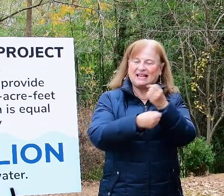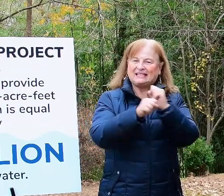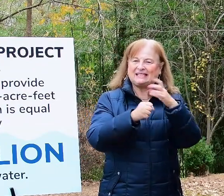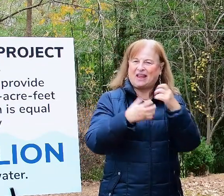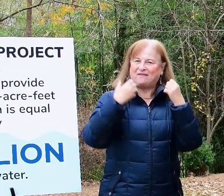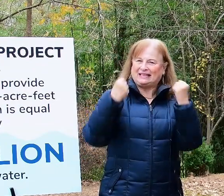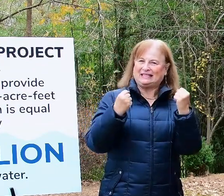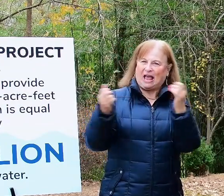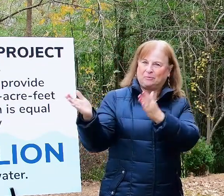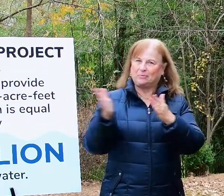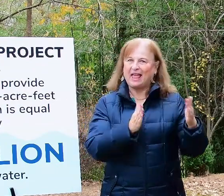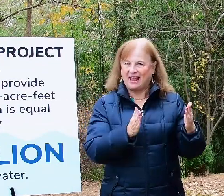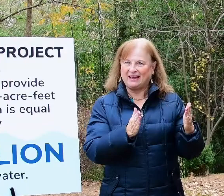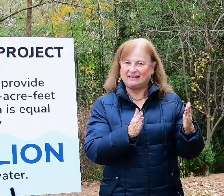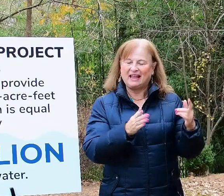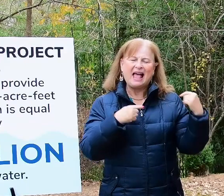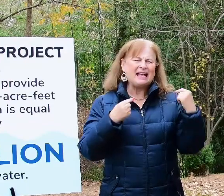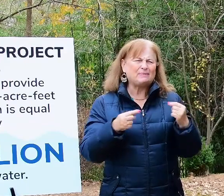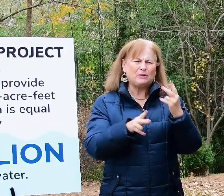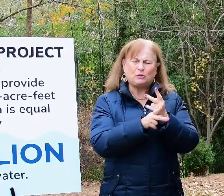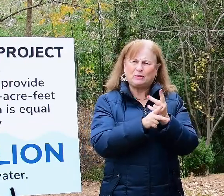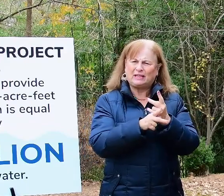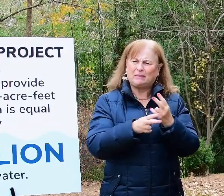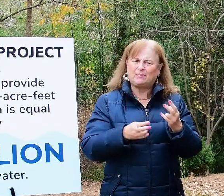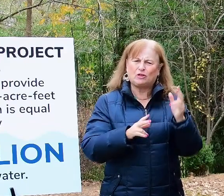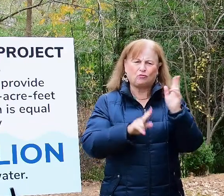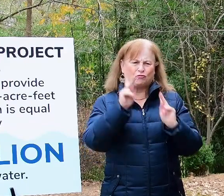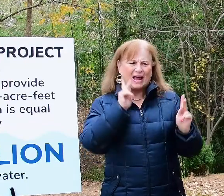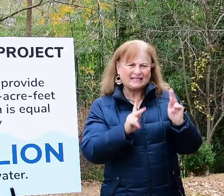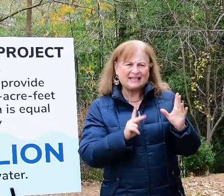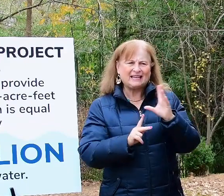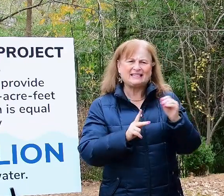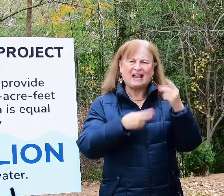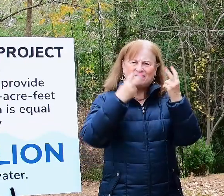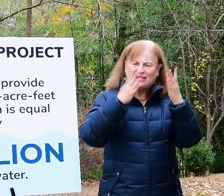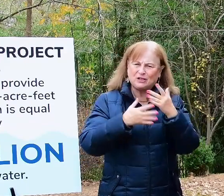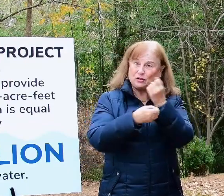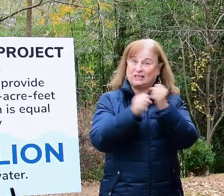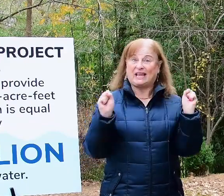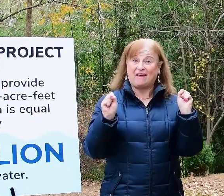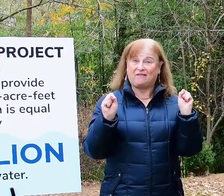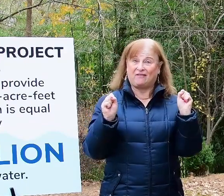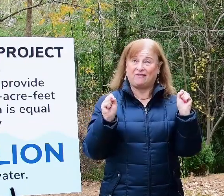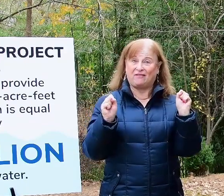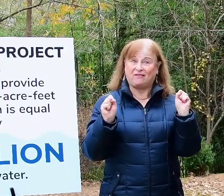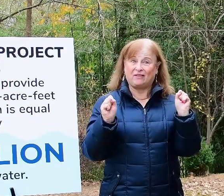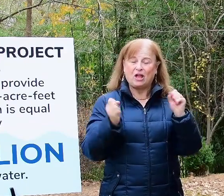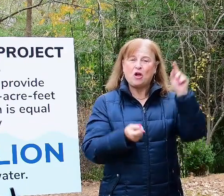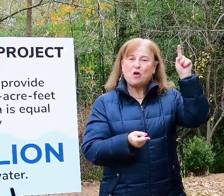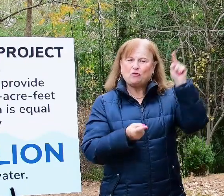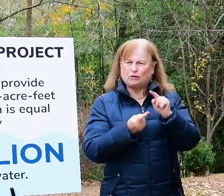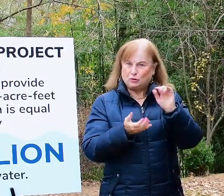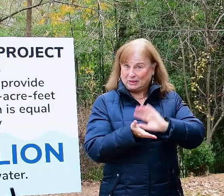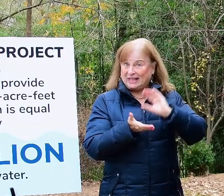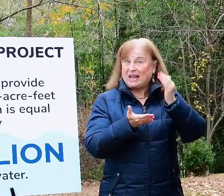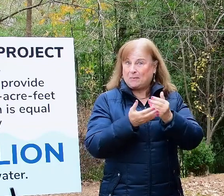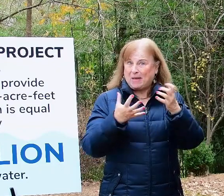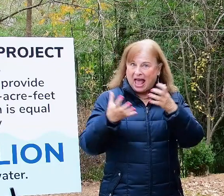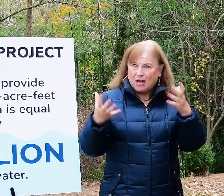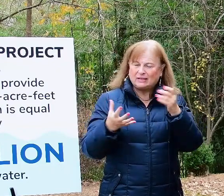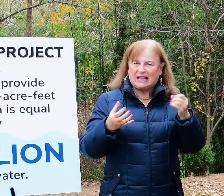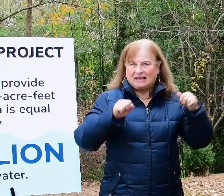and Sound Plan has been to keep our residents and visitors safe, reduce the amount